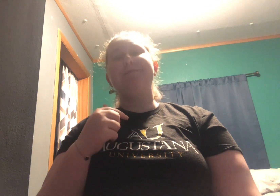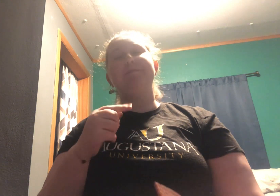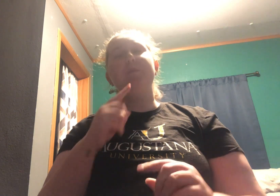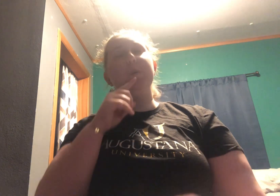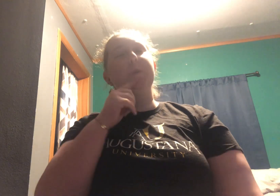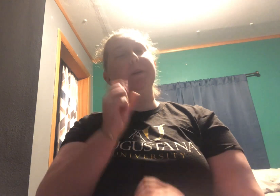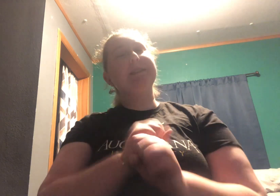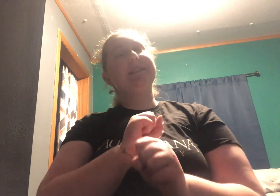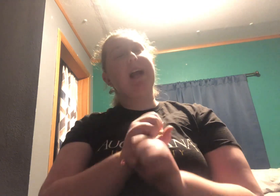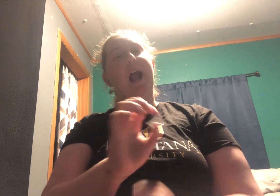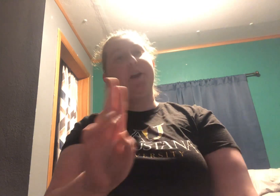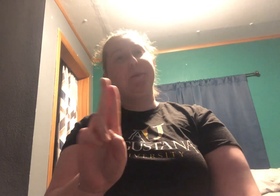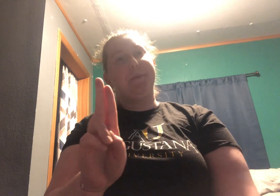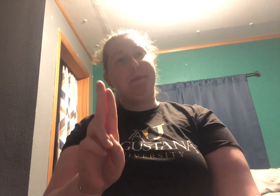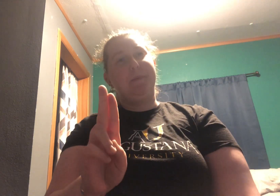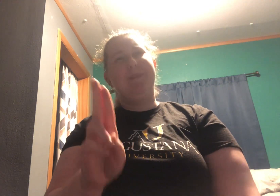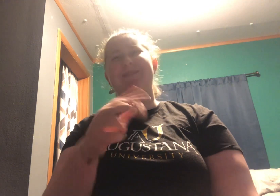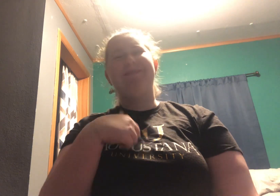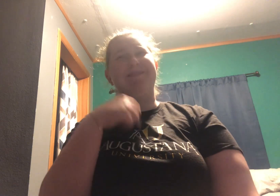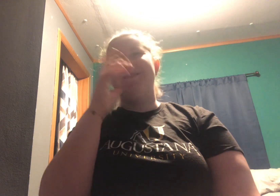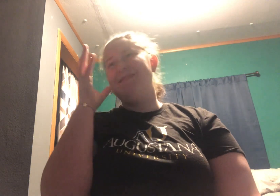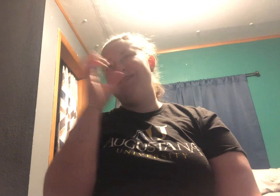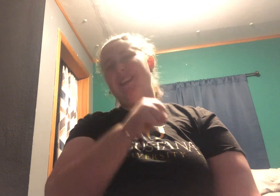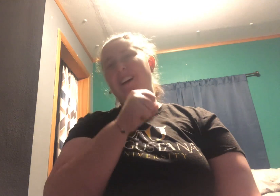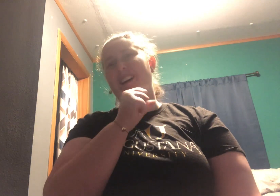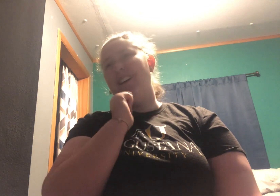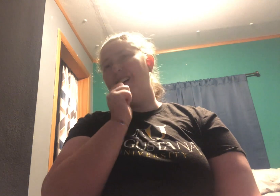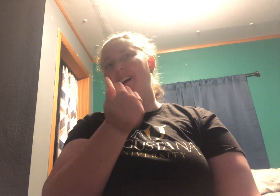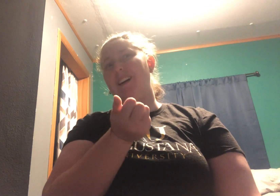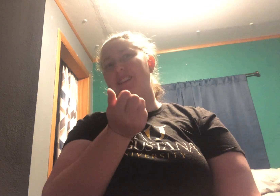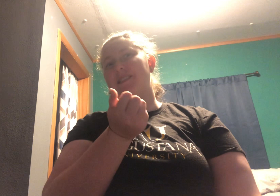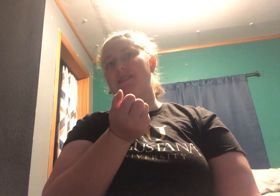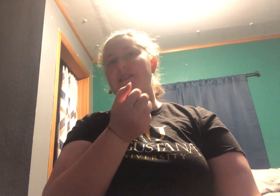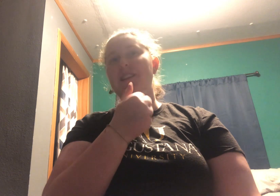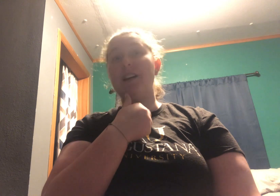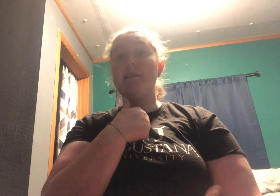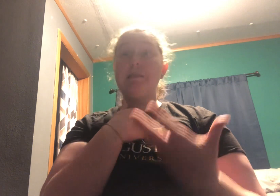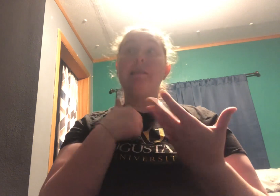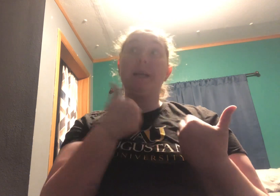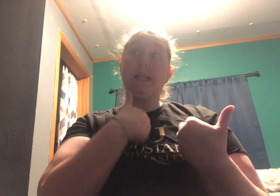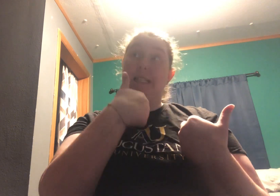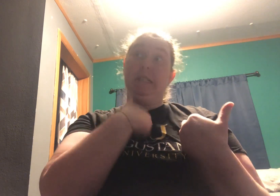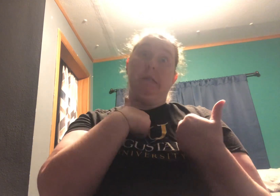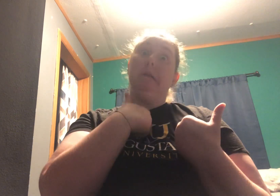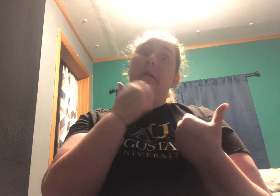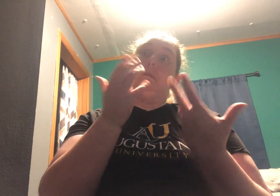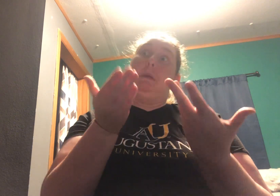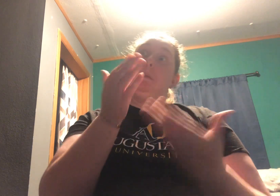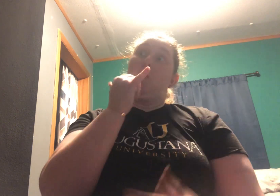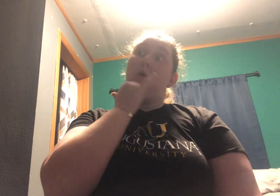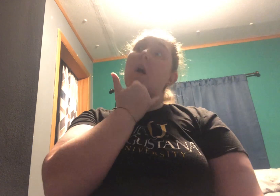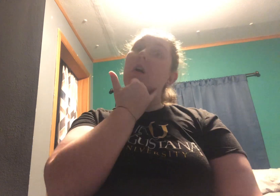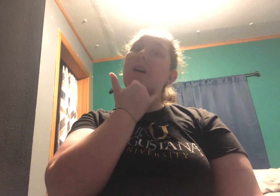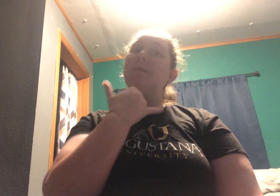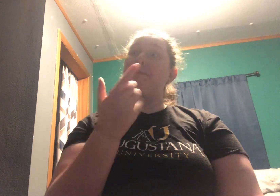that if I were, you know, I don't know, I might have gotten some of these wrong. This is probably one of the words that I would have gotten wrong. Okay, a